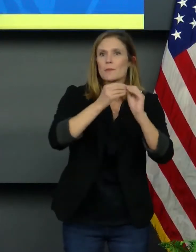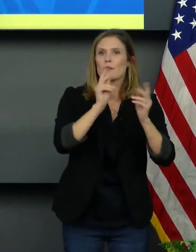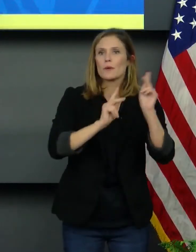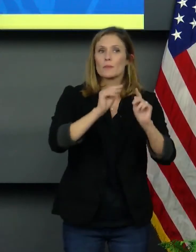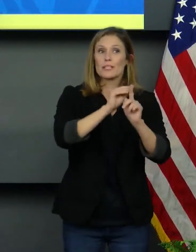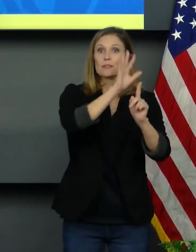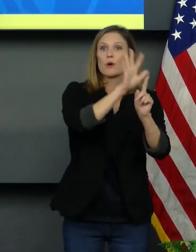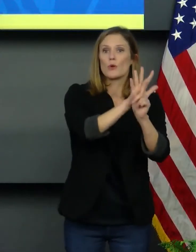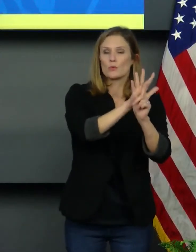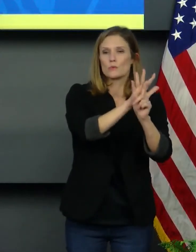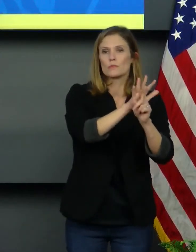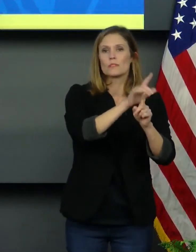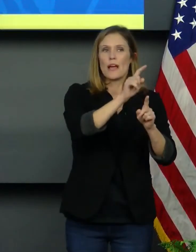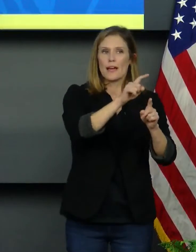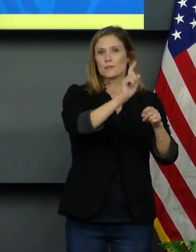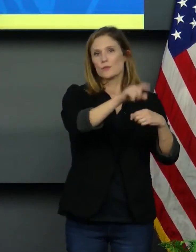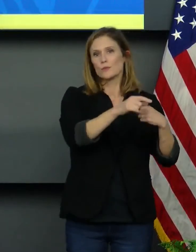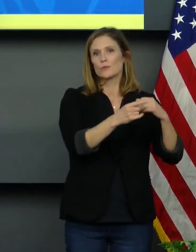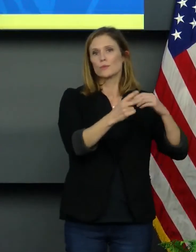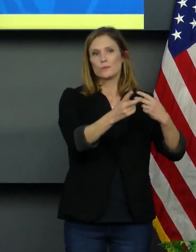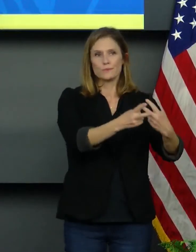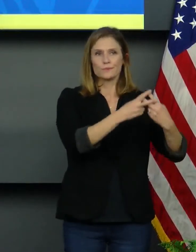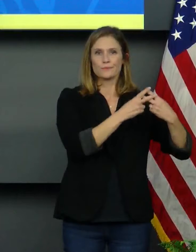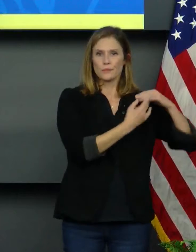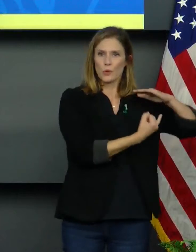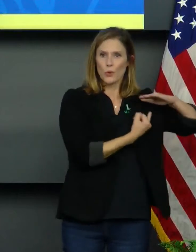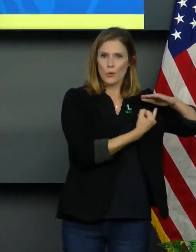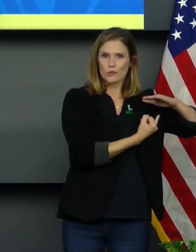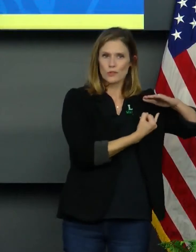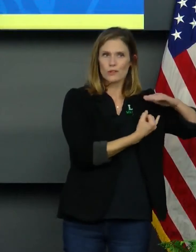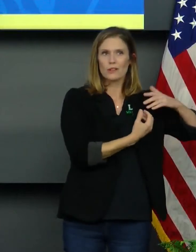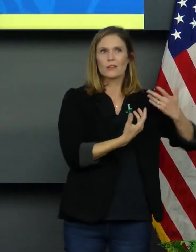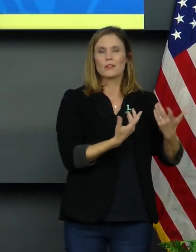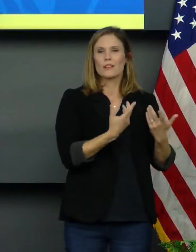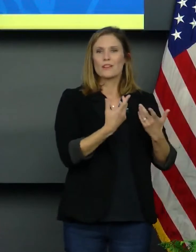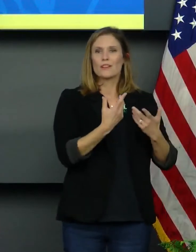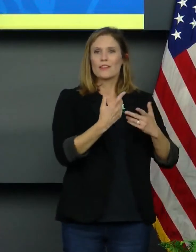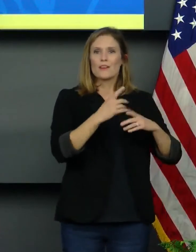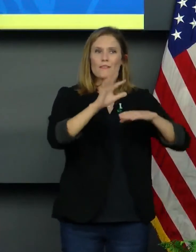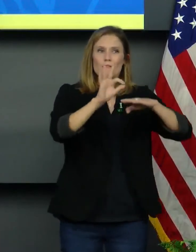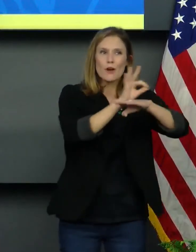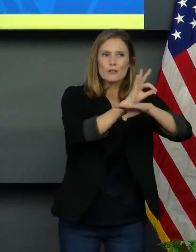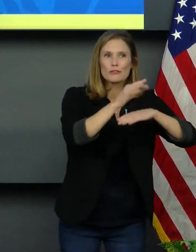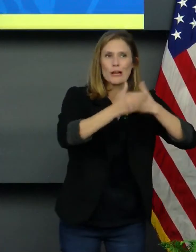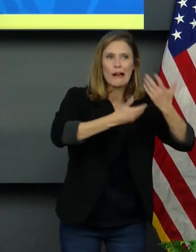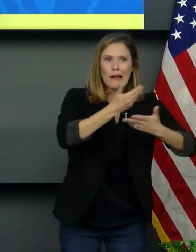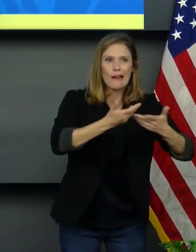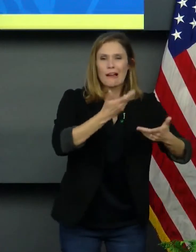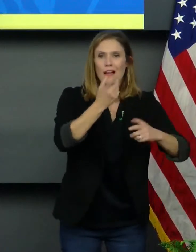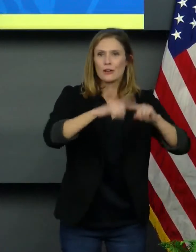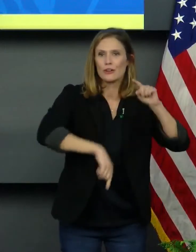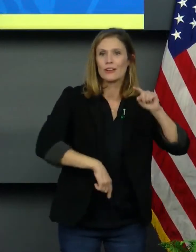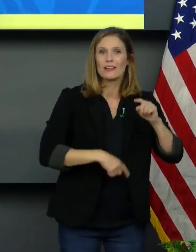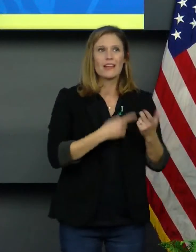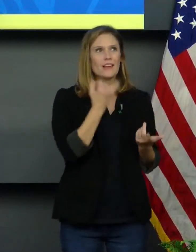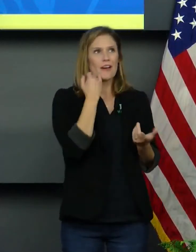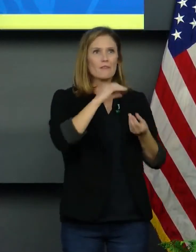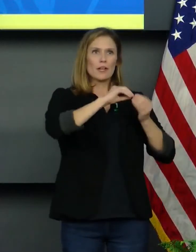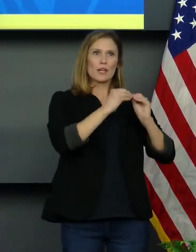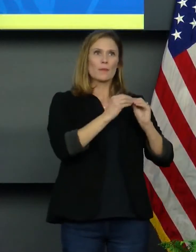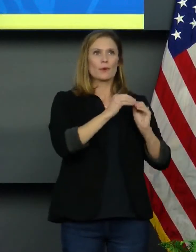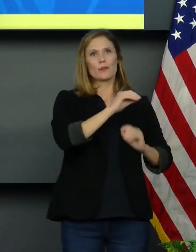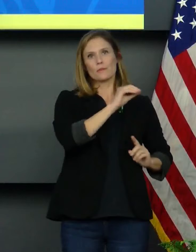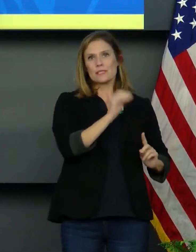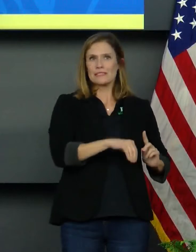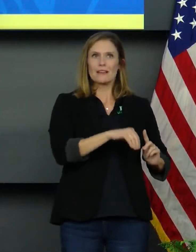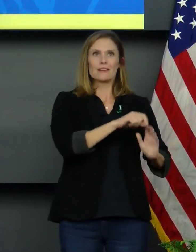exposed and then had to quarantine, and it might push their hand operationally. Say, well, if I have X percentage of my staff out